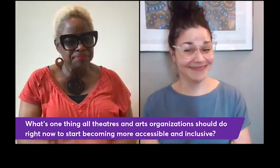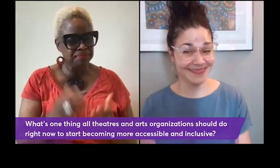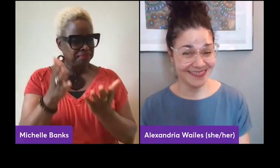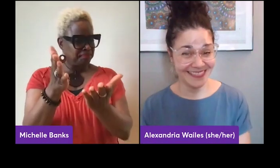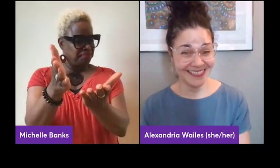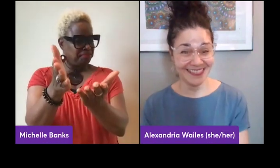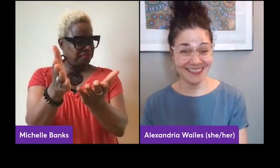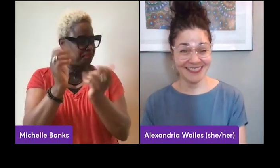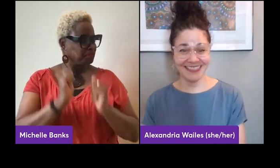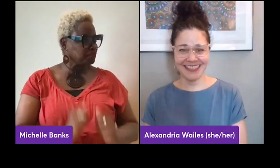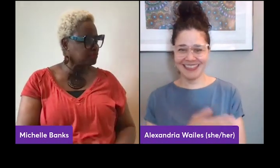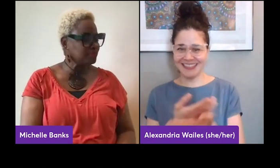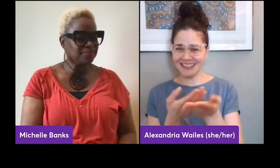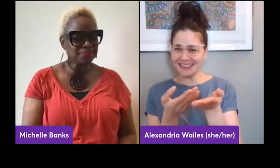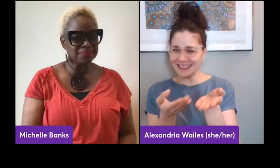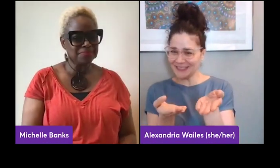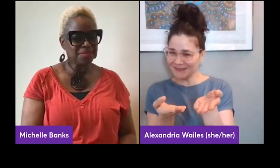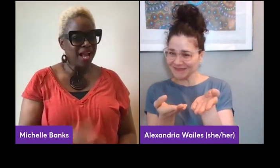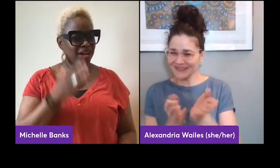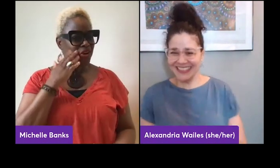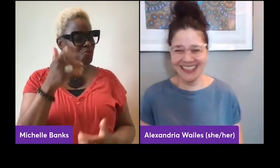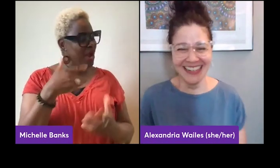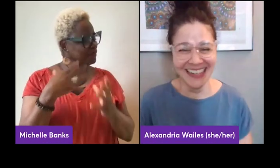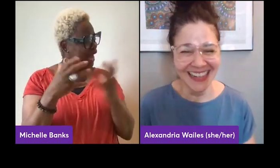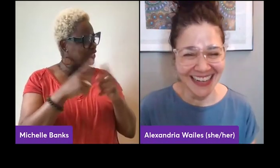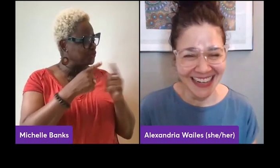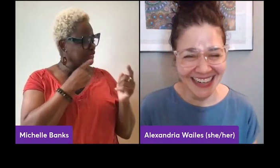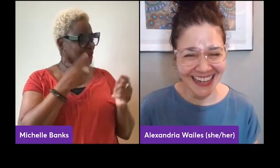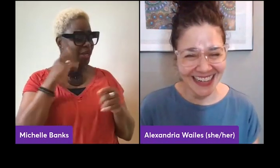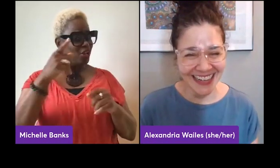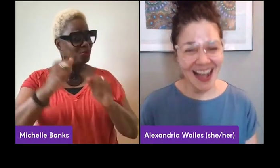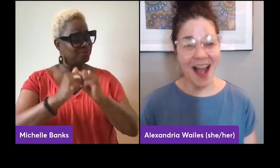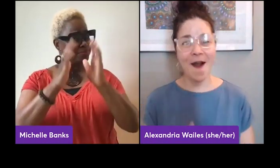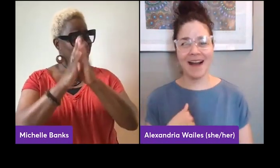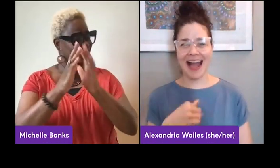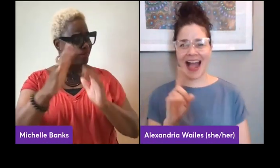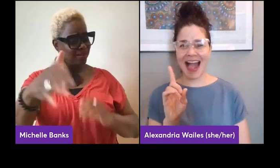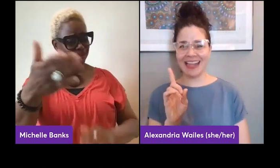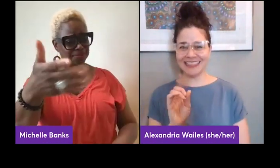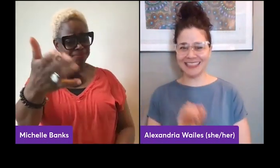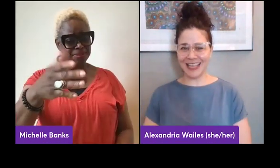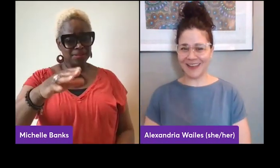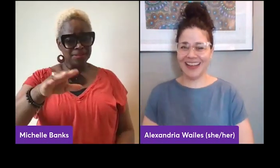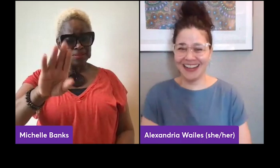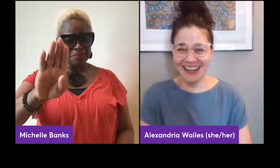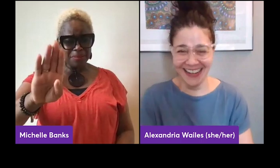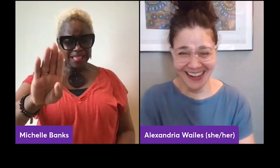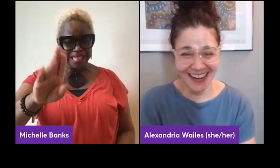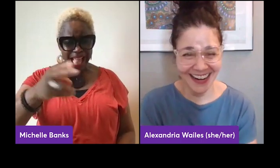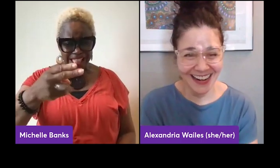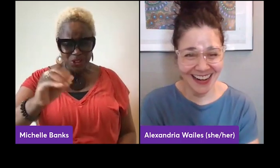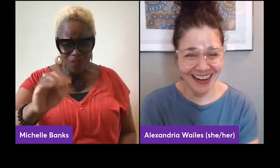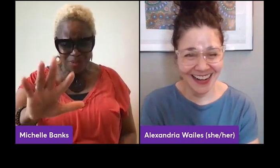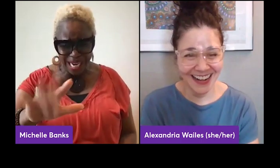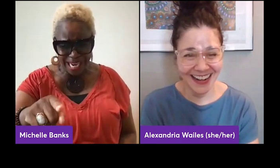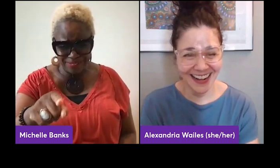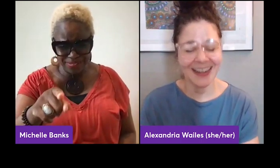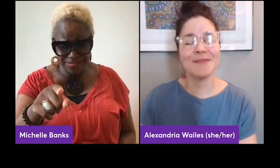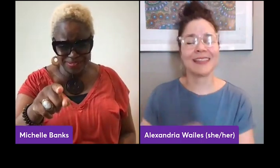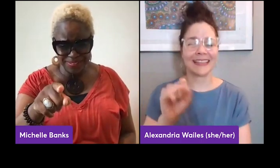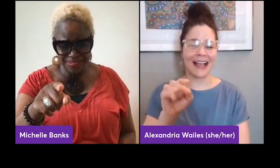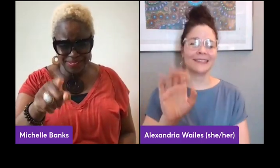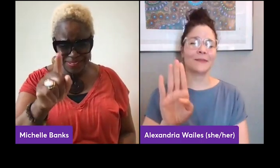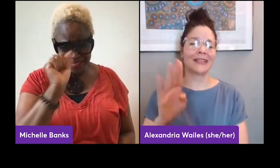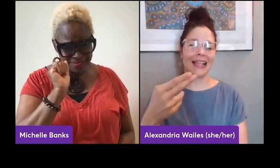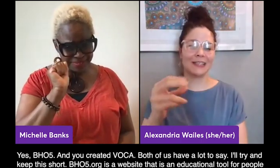becoming more accessible and inclusive? I turn this over to you, Alexandria. I'm offering it to you. You have founded your